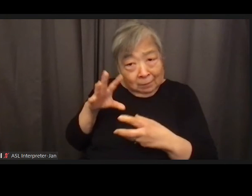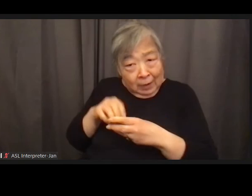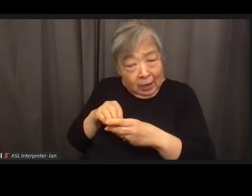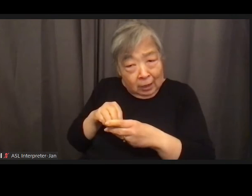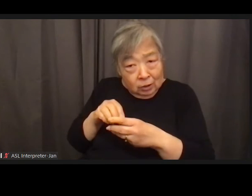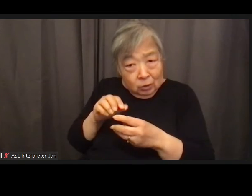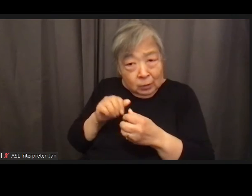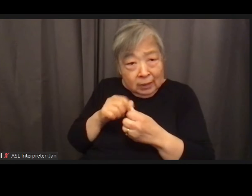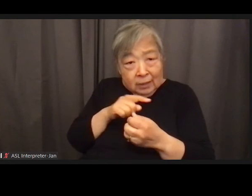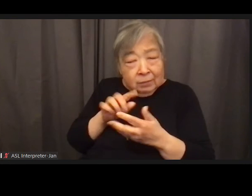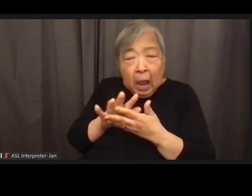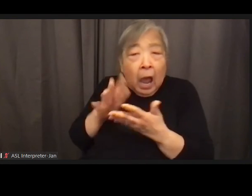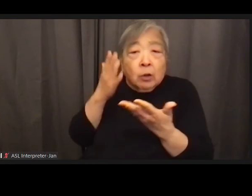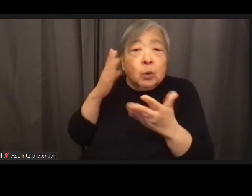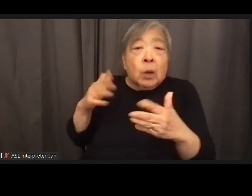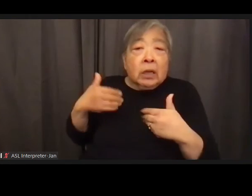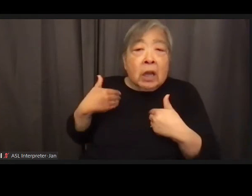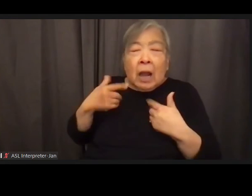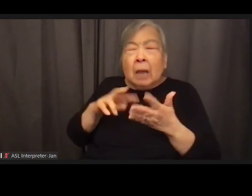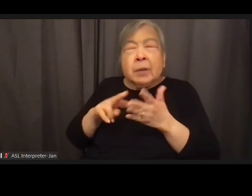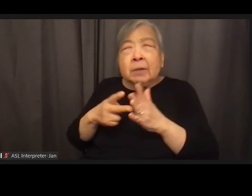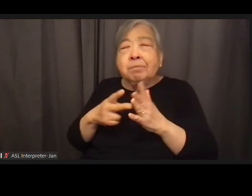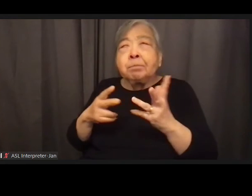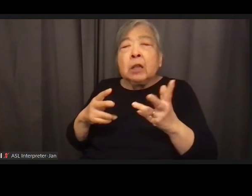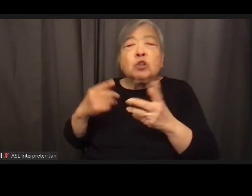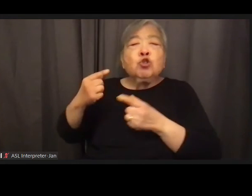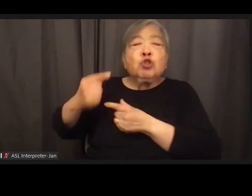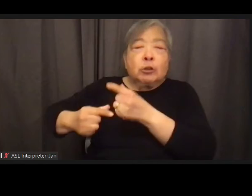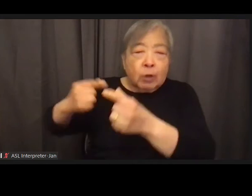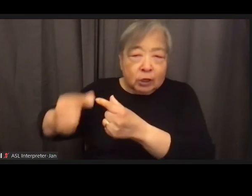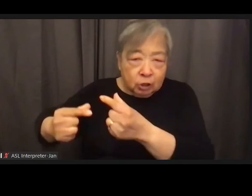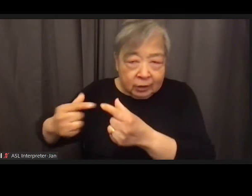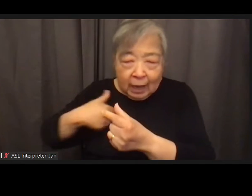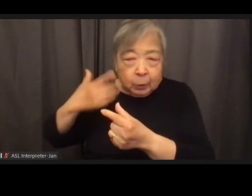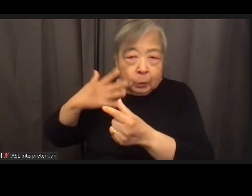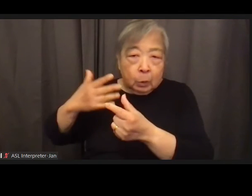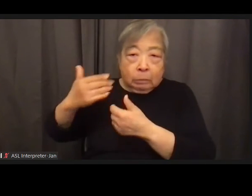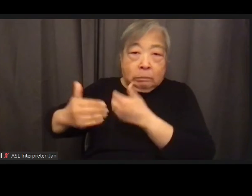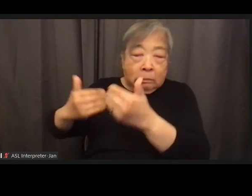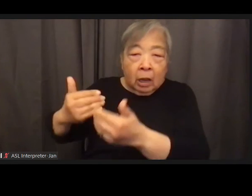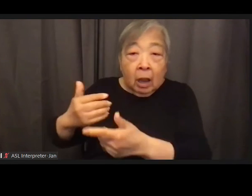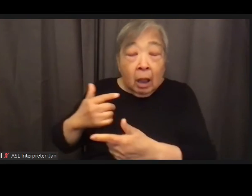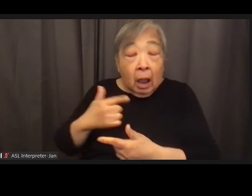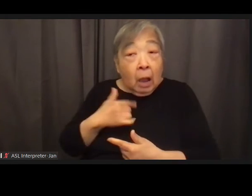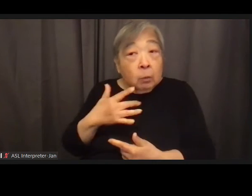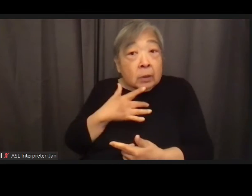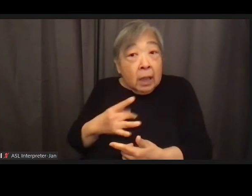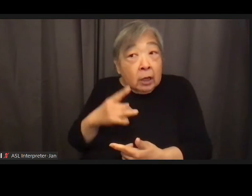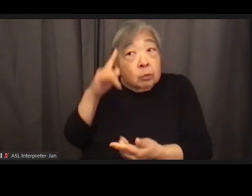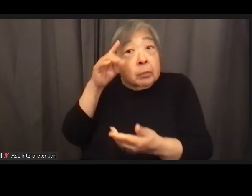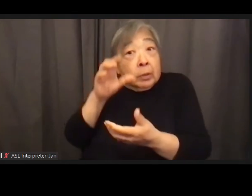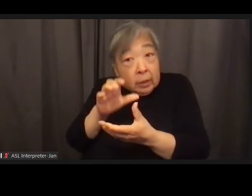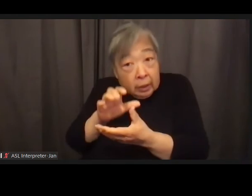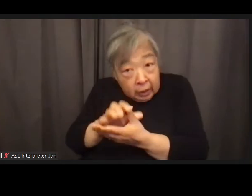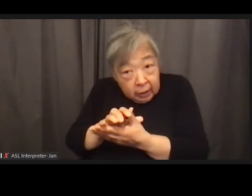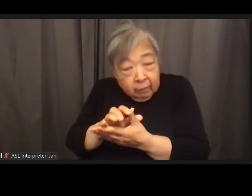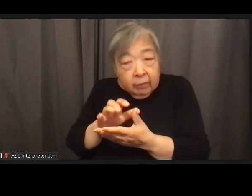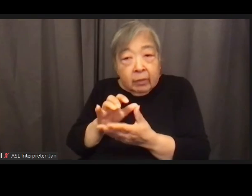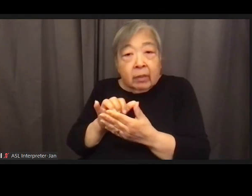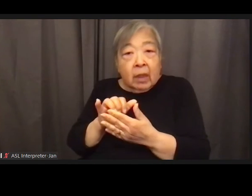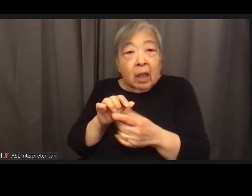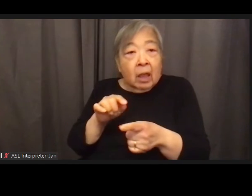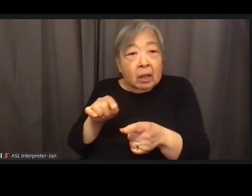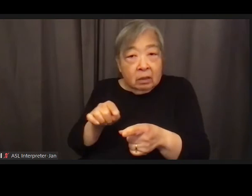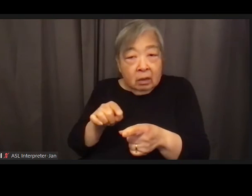are going to, the generations will, I would like to believe that they will find value, not just